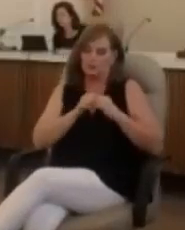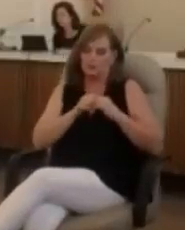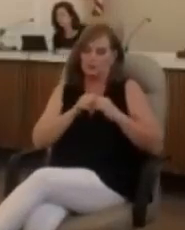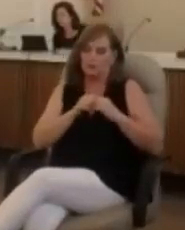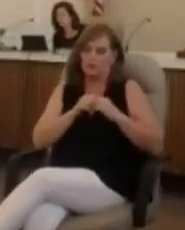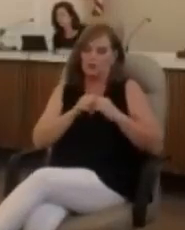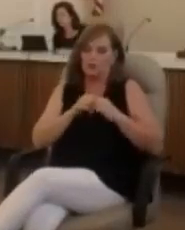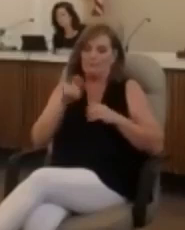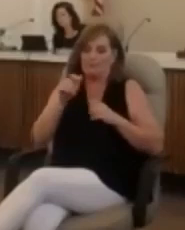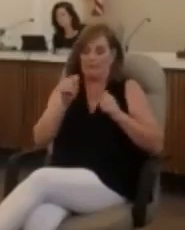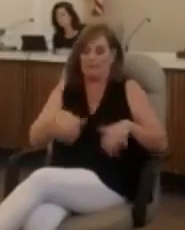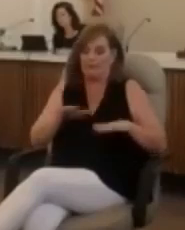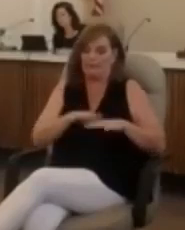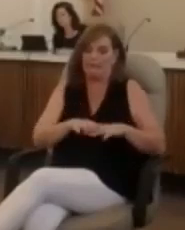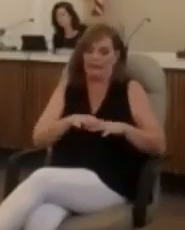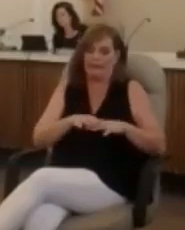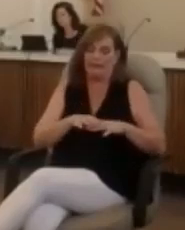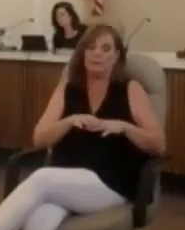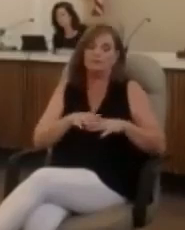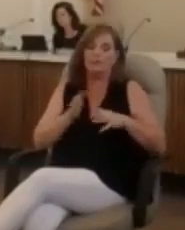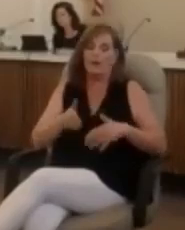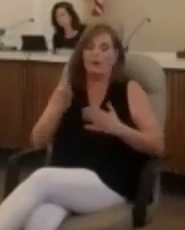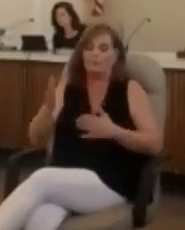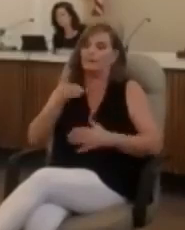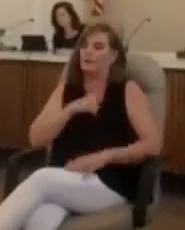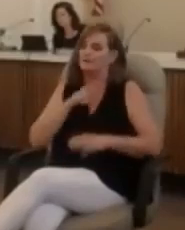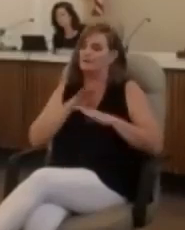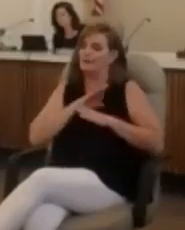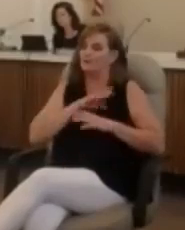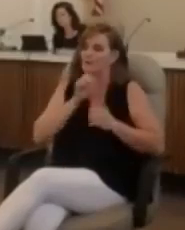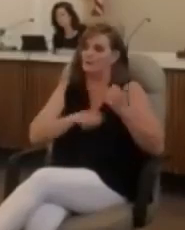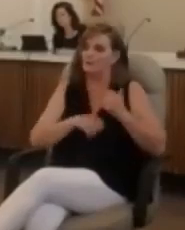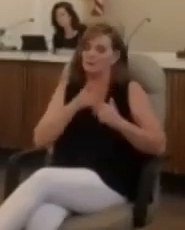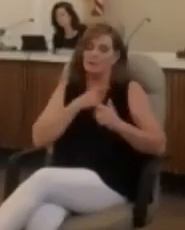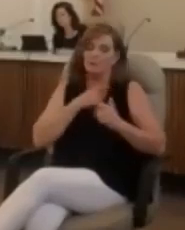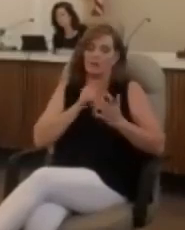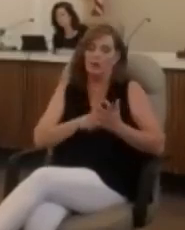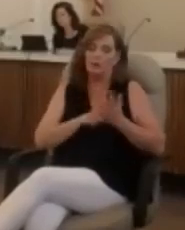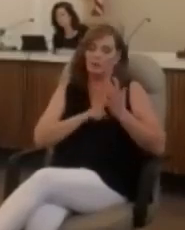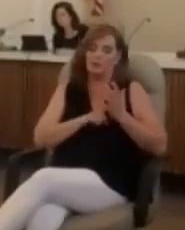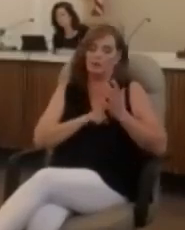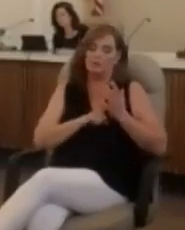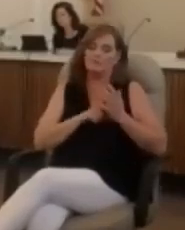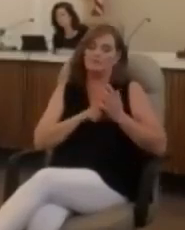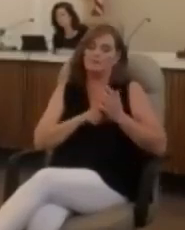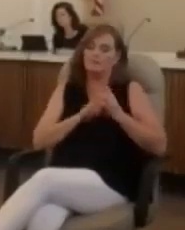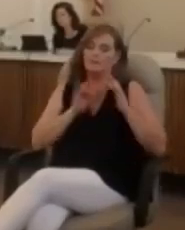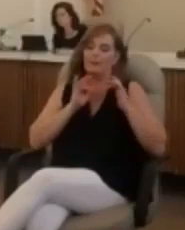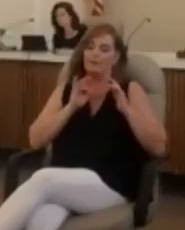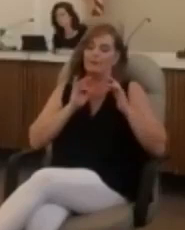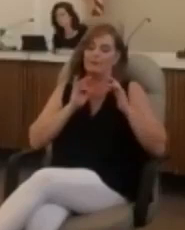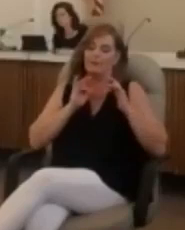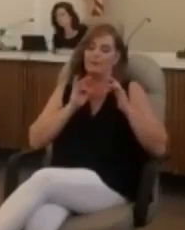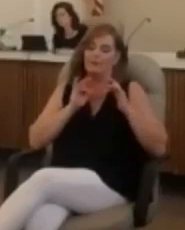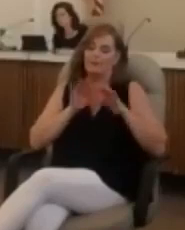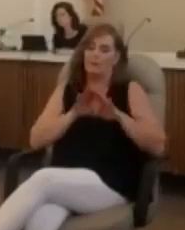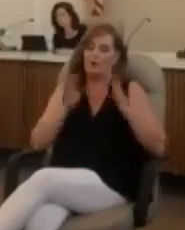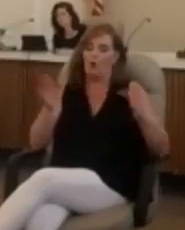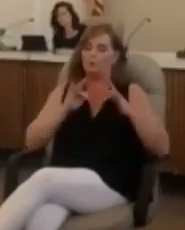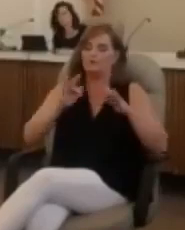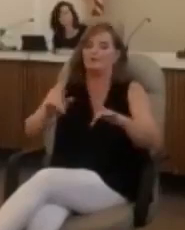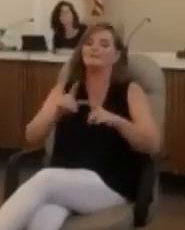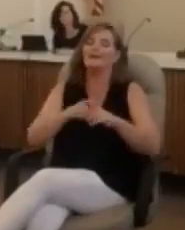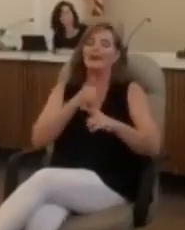how it meets each of the requirements in the open space and incentive option. And then